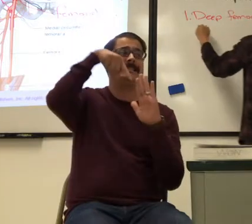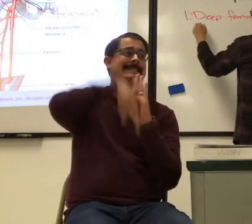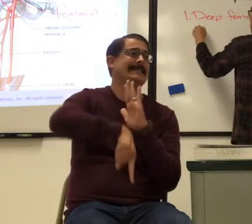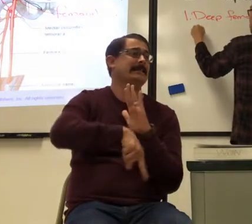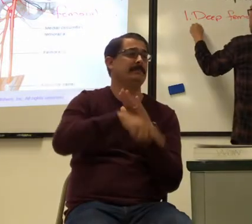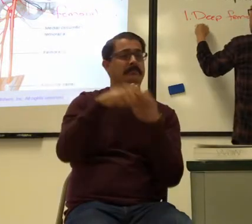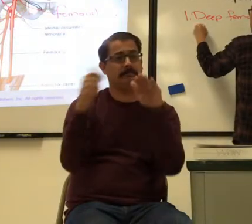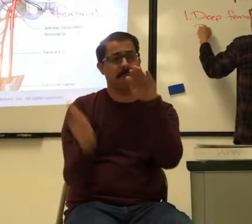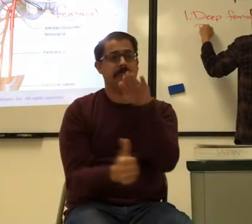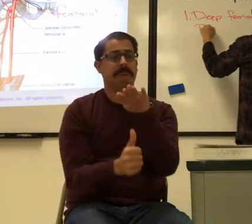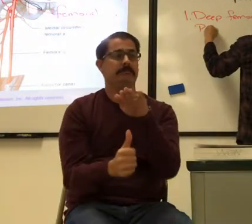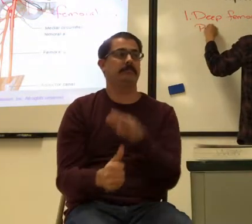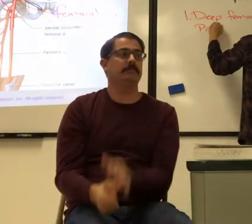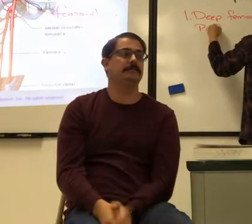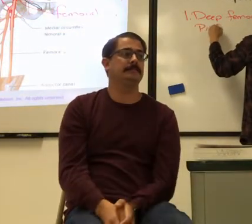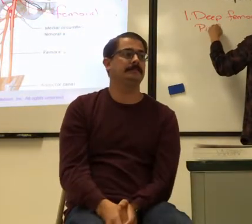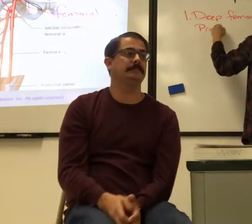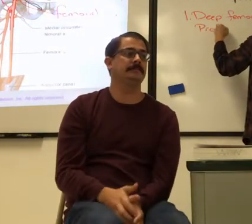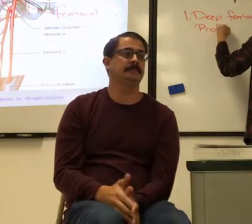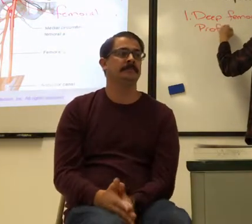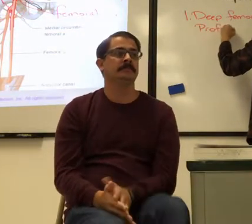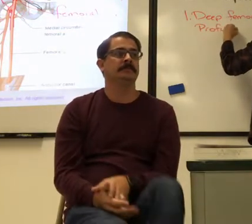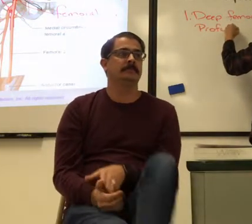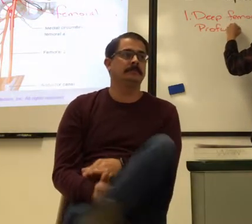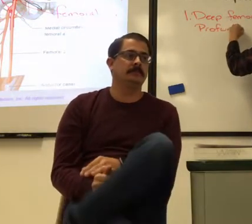this picture.